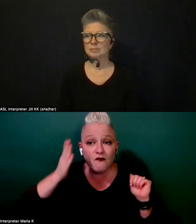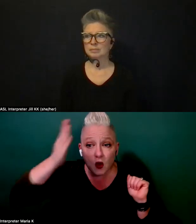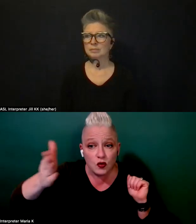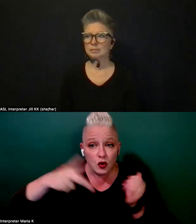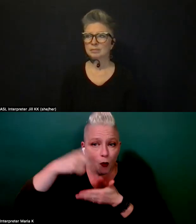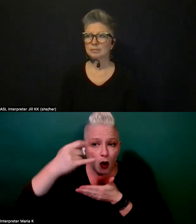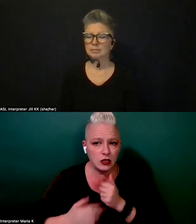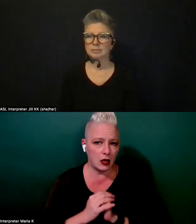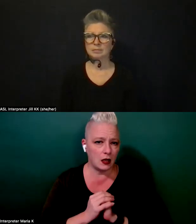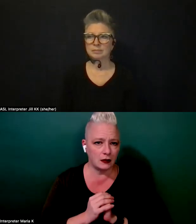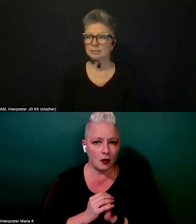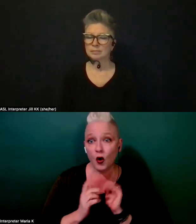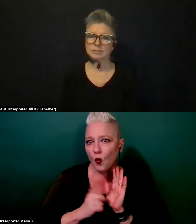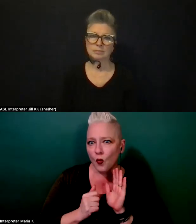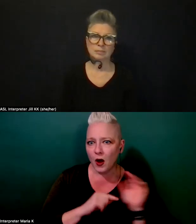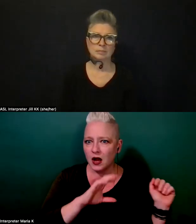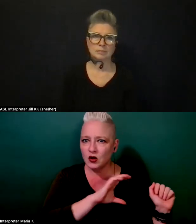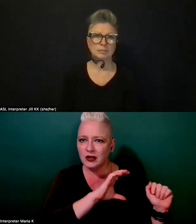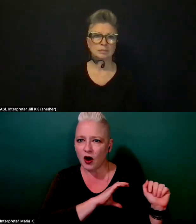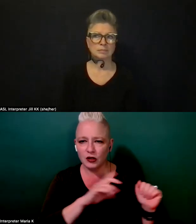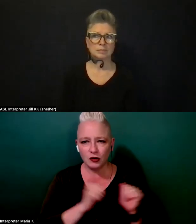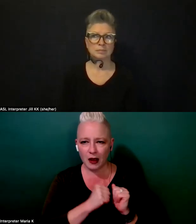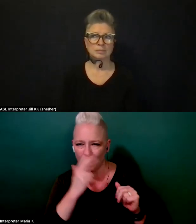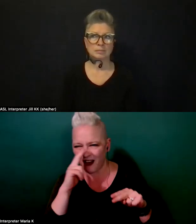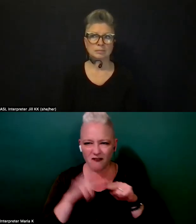what creative character can we really have fun with.